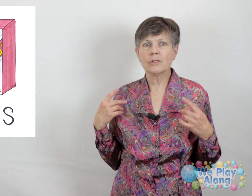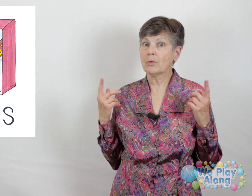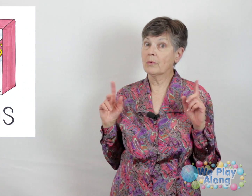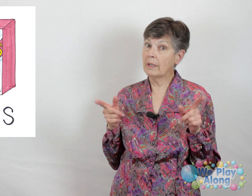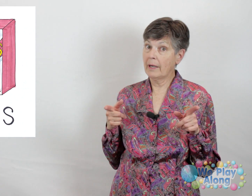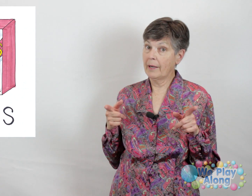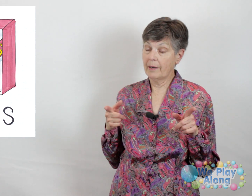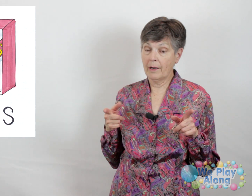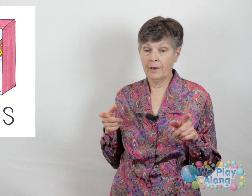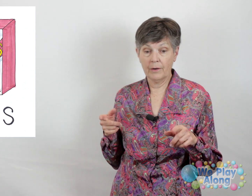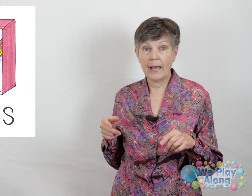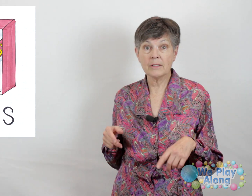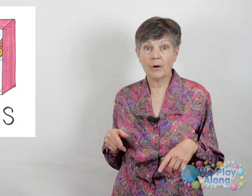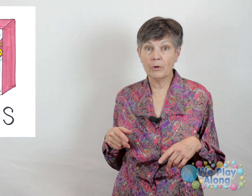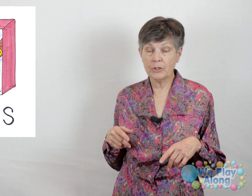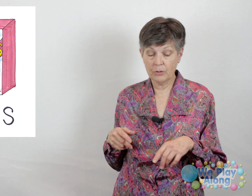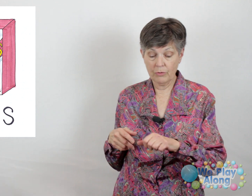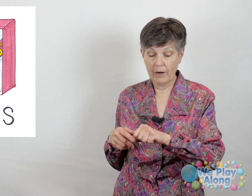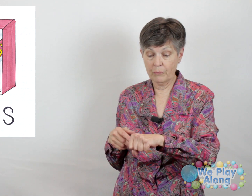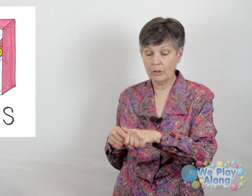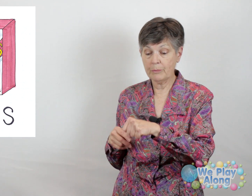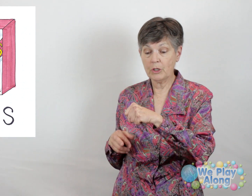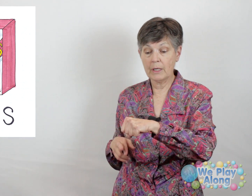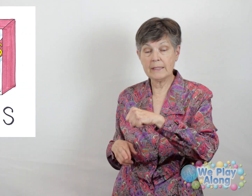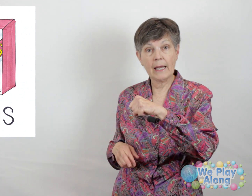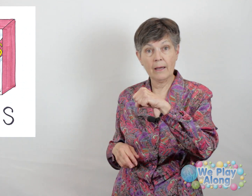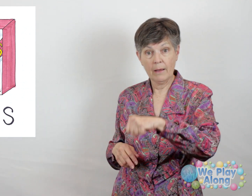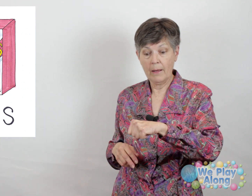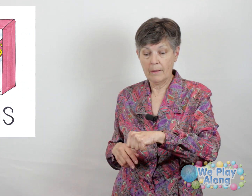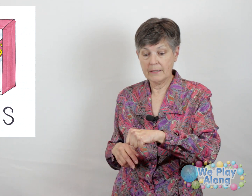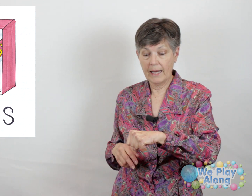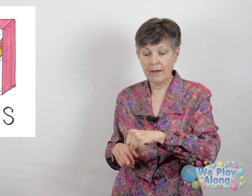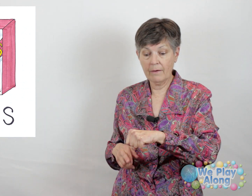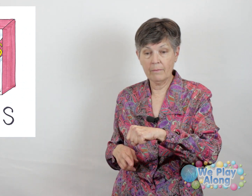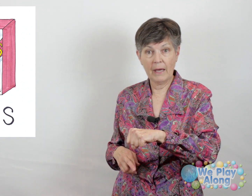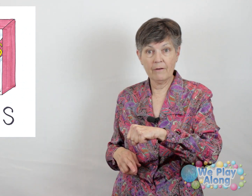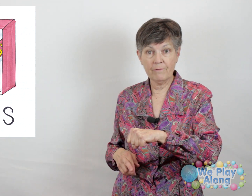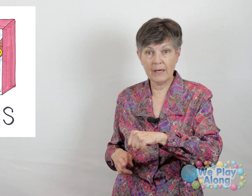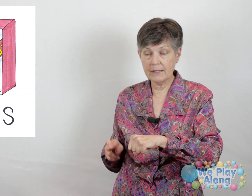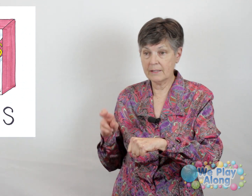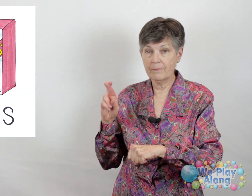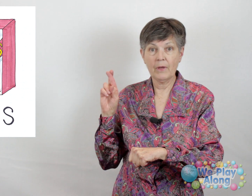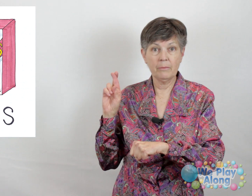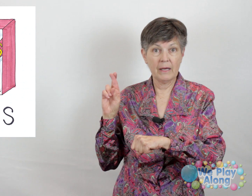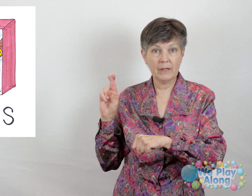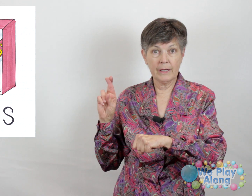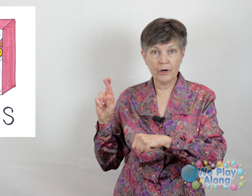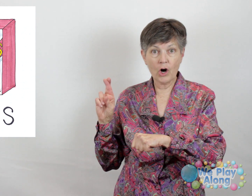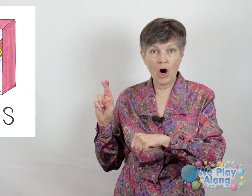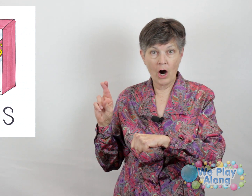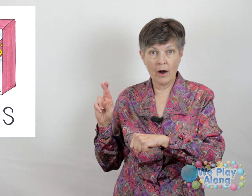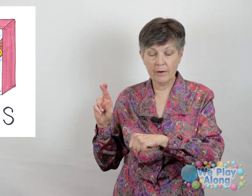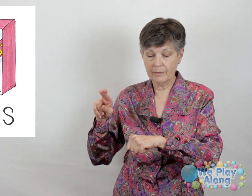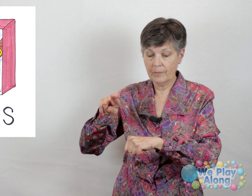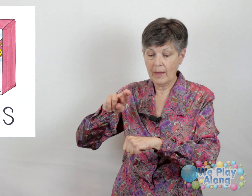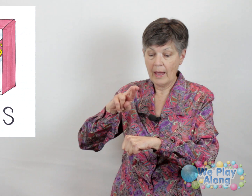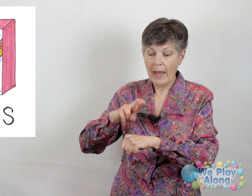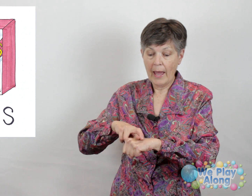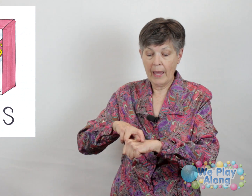are really high in iron, as are most of your dried fruits, but you're going to make a fist, and you make the letter R,